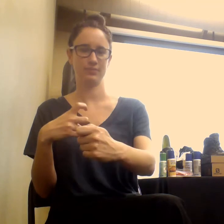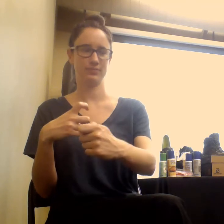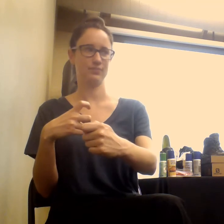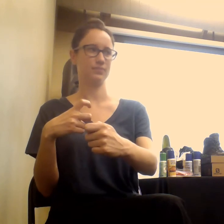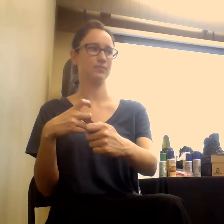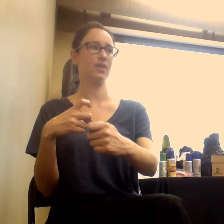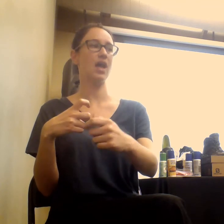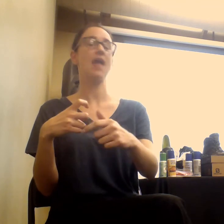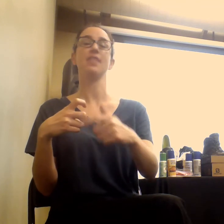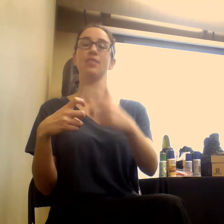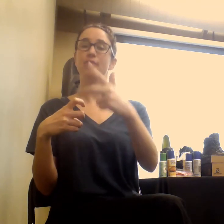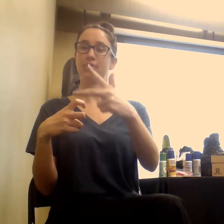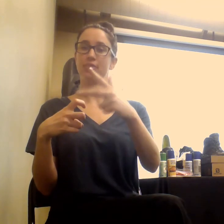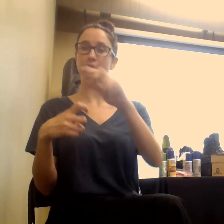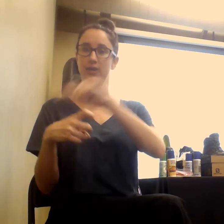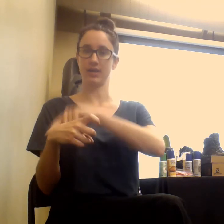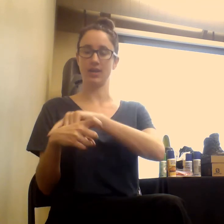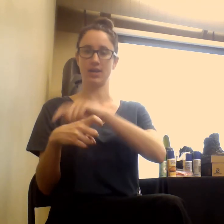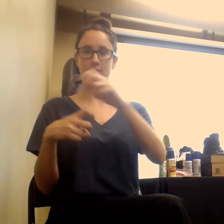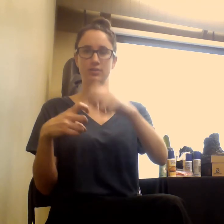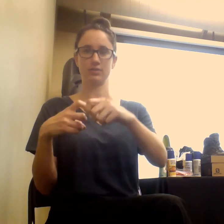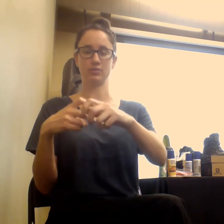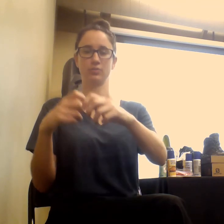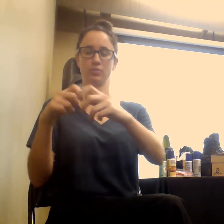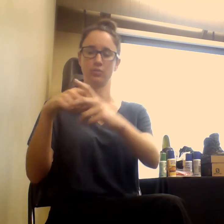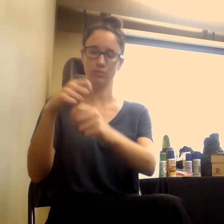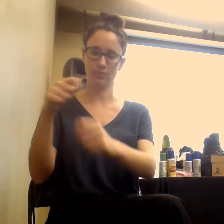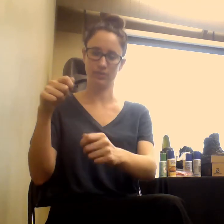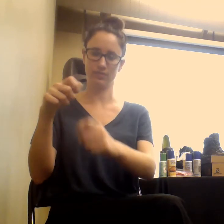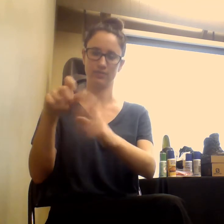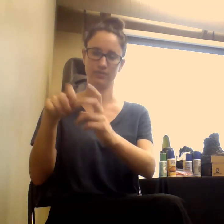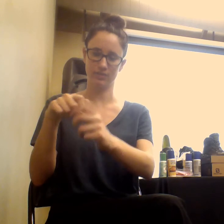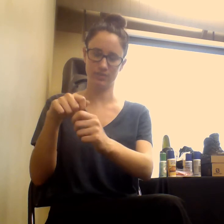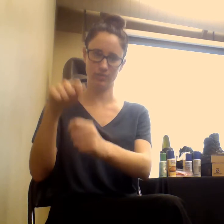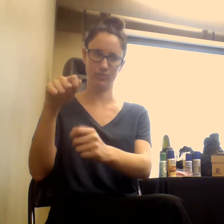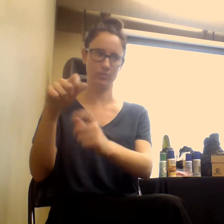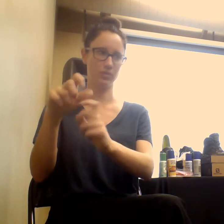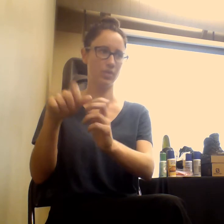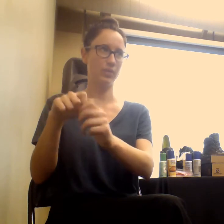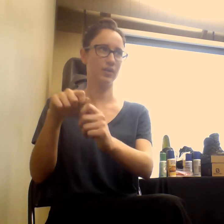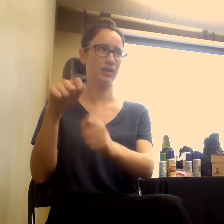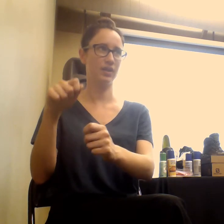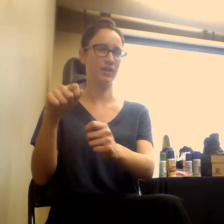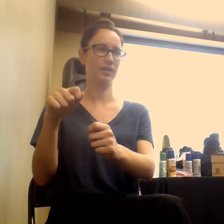2, Nope, you went backwards. 1, 2, 3.